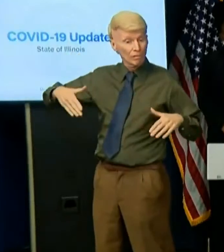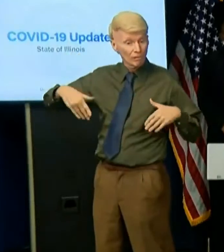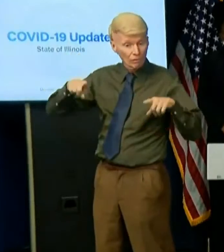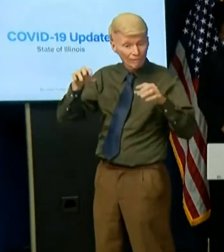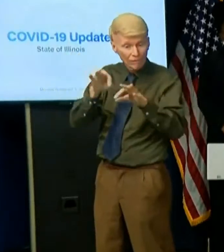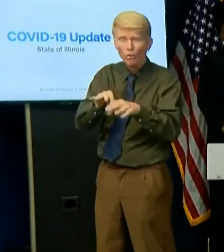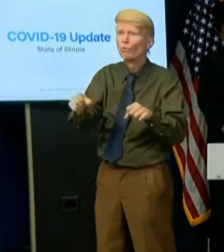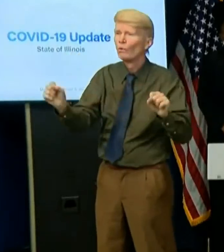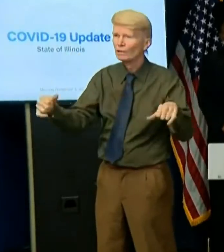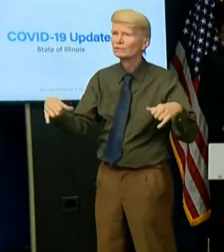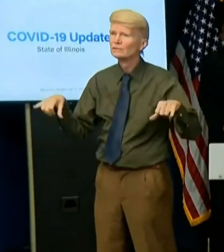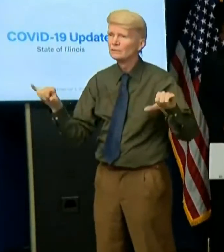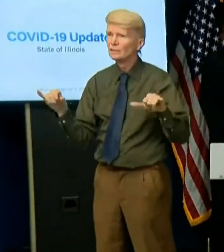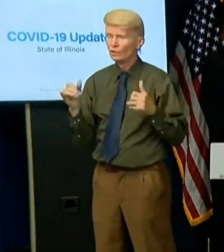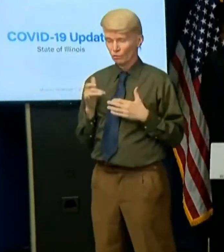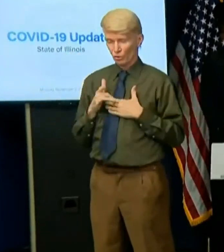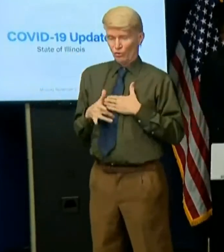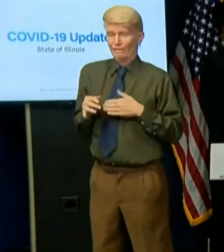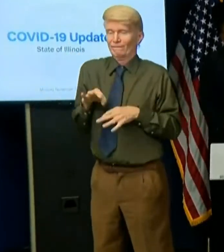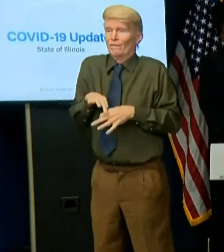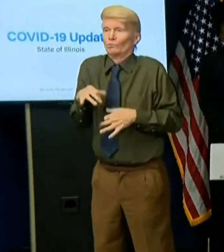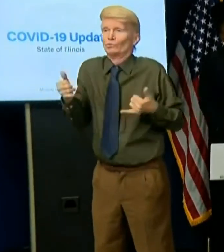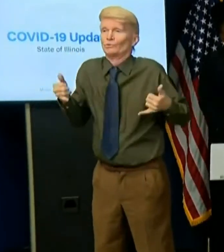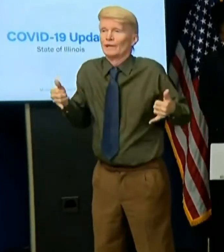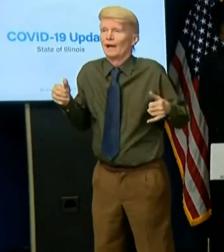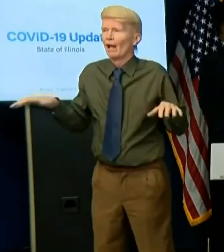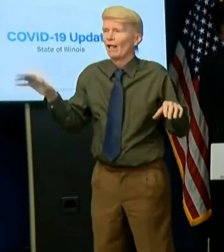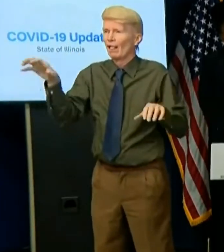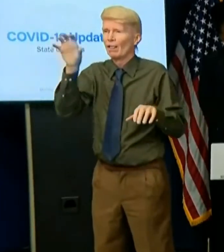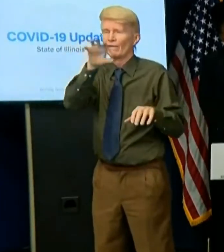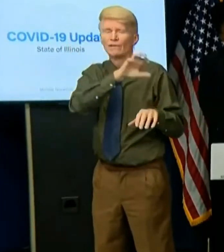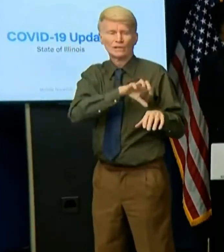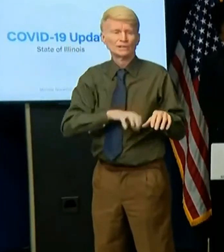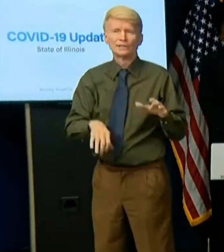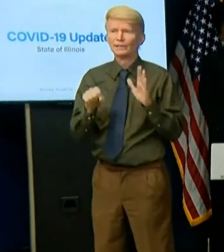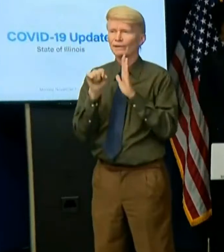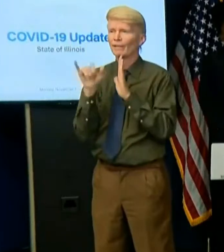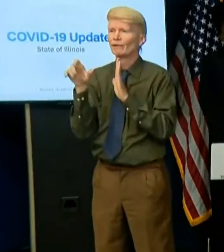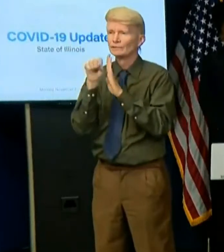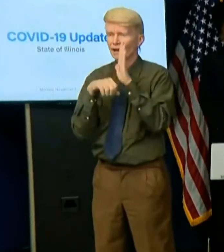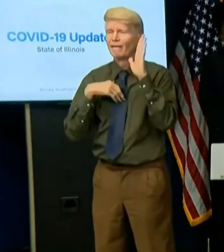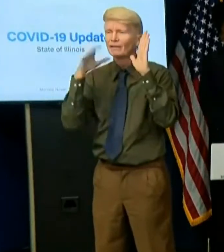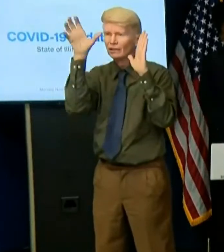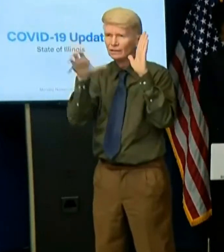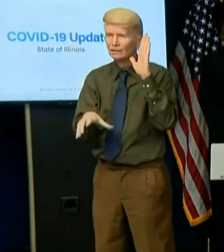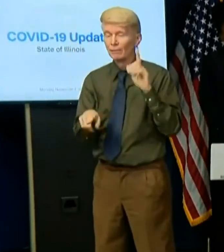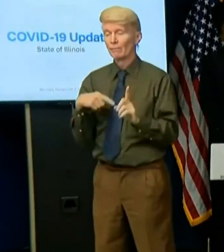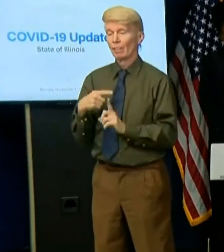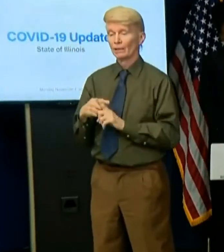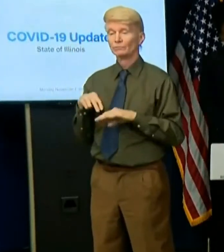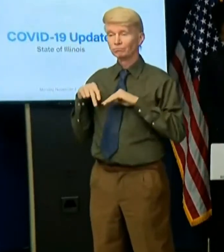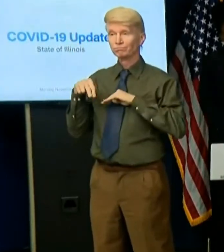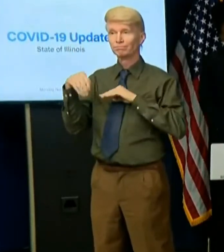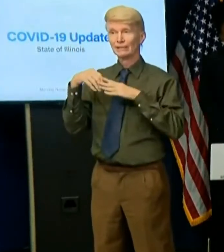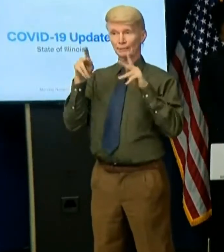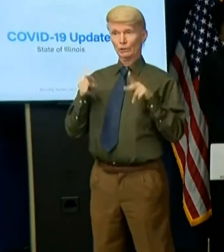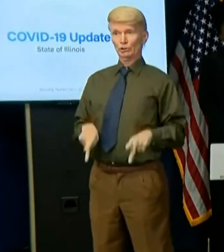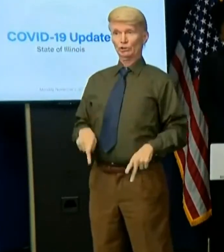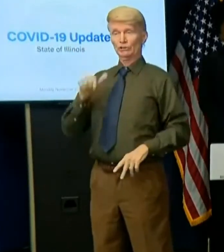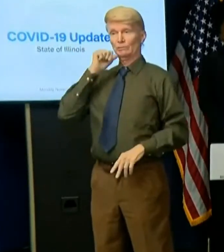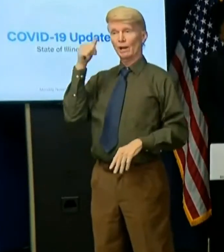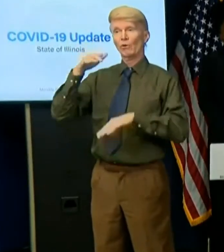vote early in person today at locations throughout the state, as well as in person tomorrow on Election